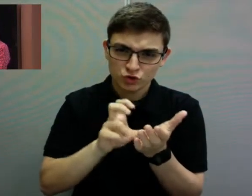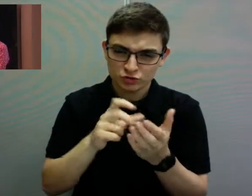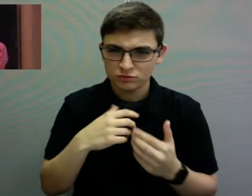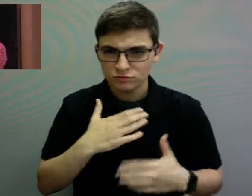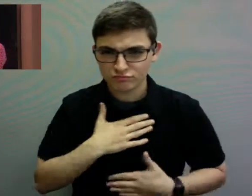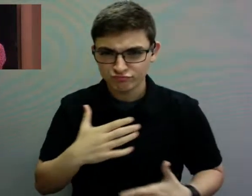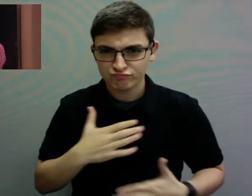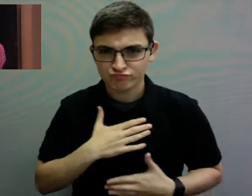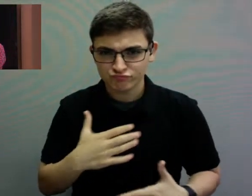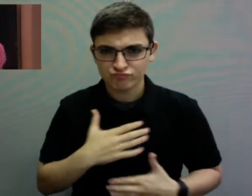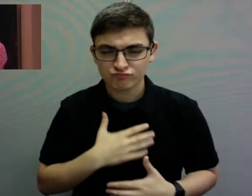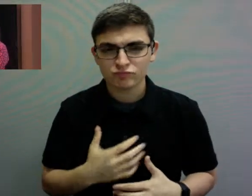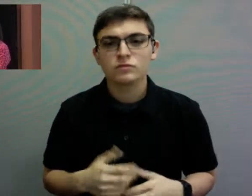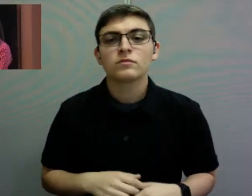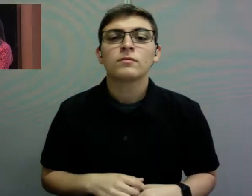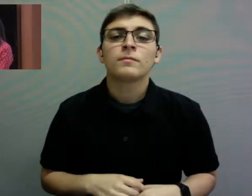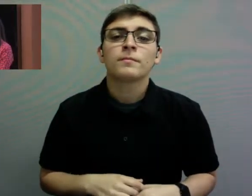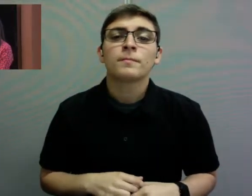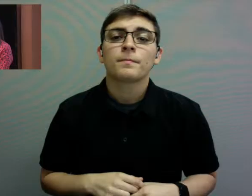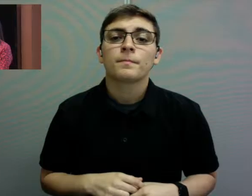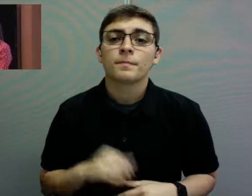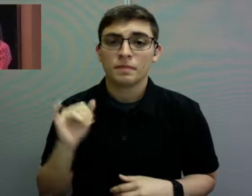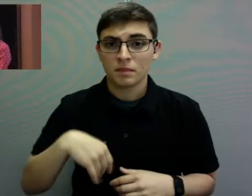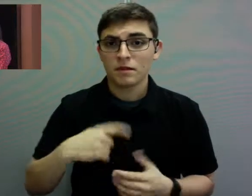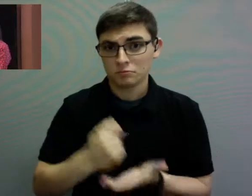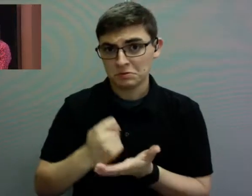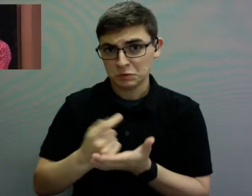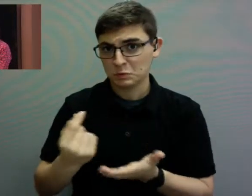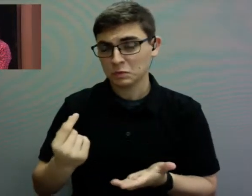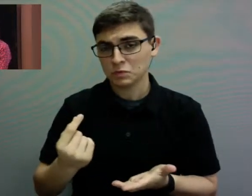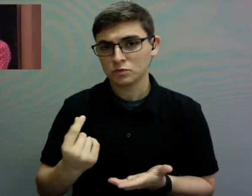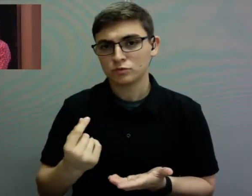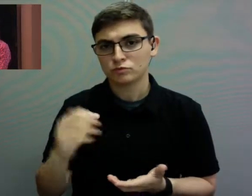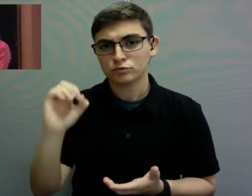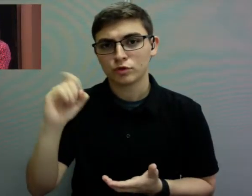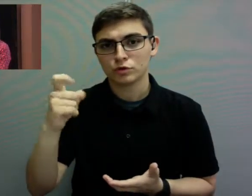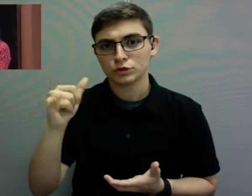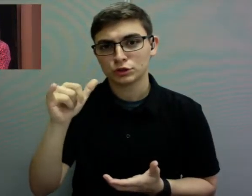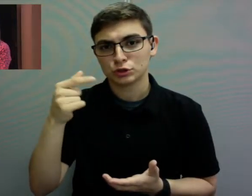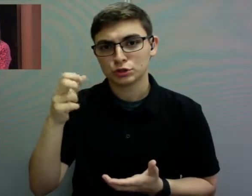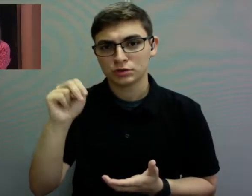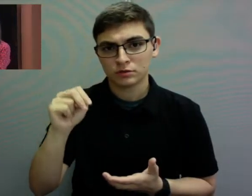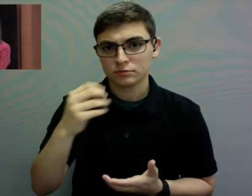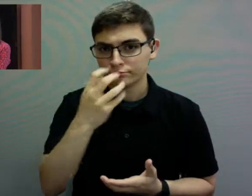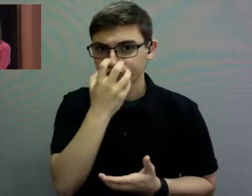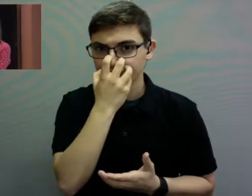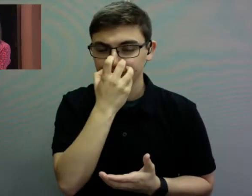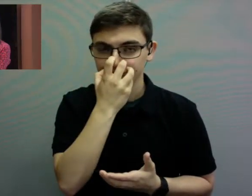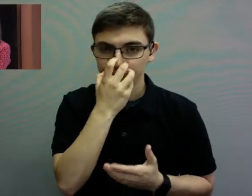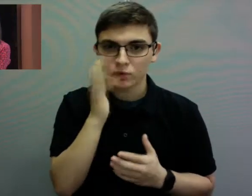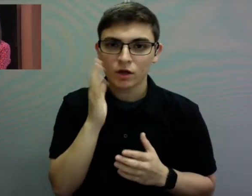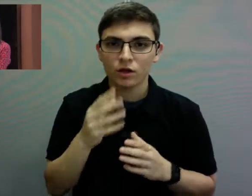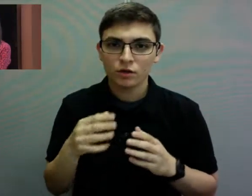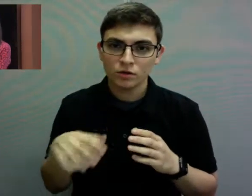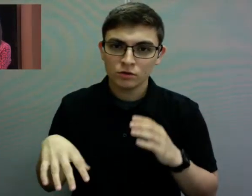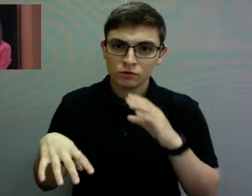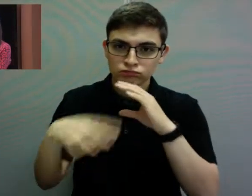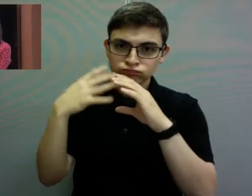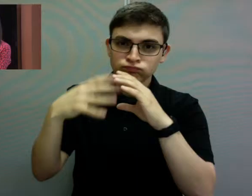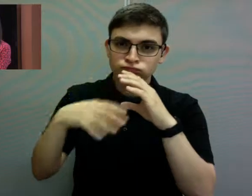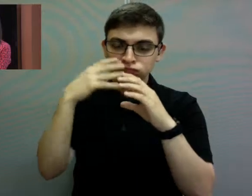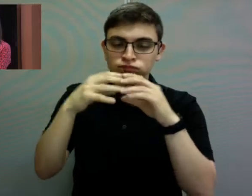good oxygen flow at nighttime. The treatment for that is an oxygen mask that actually pushes oxygen in while